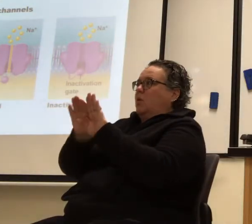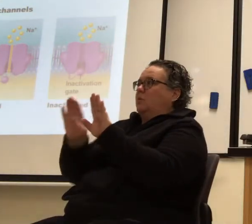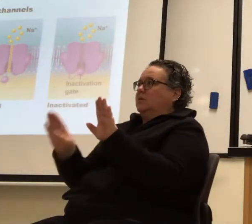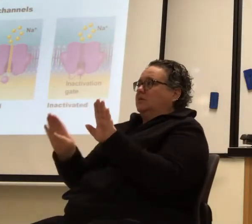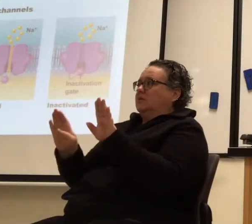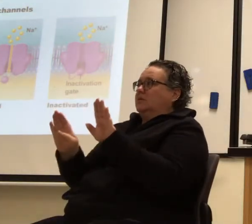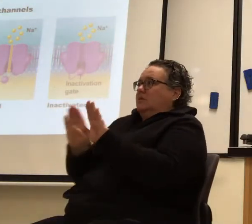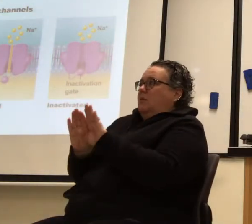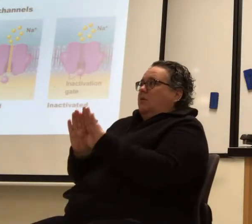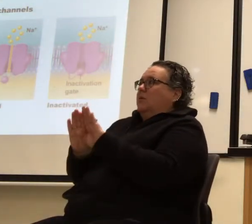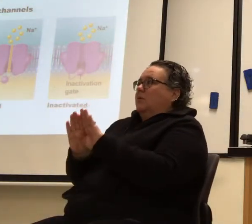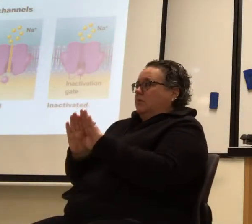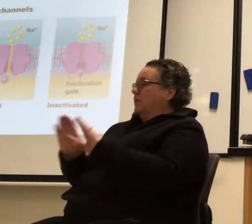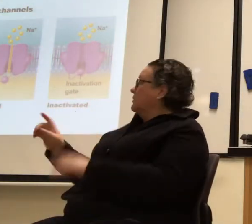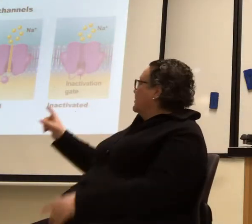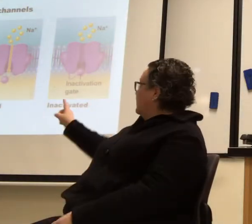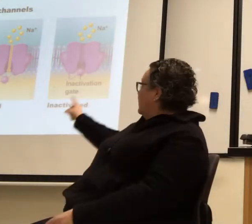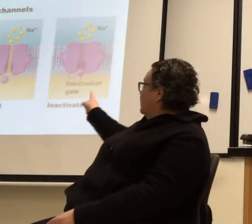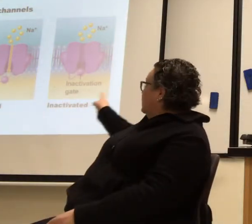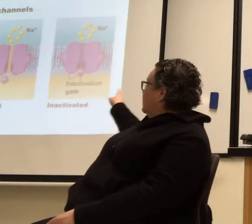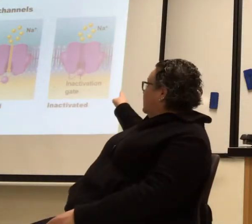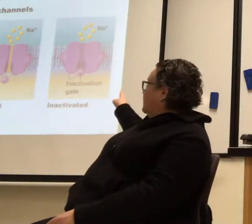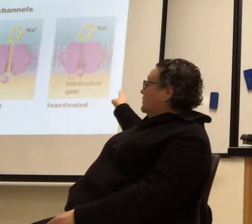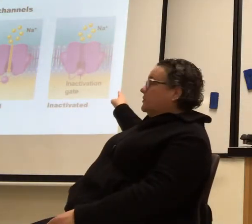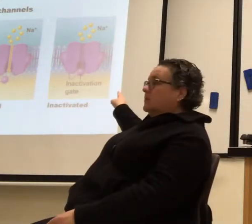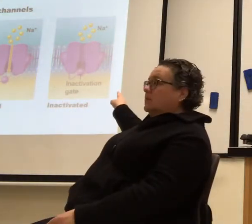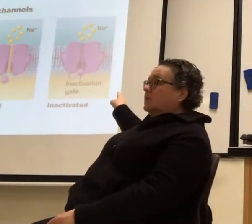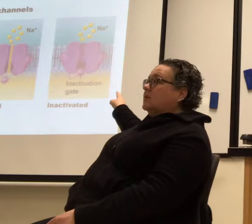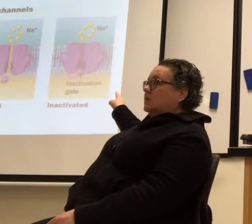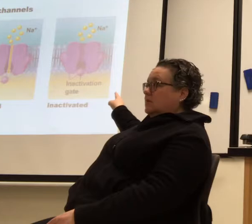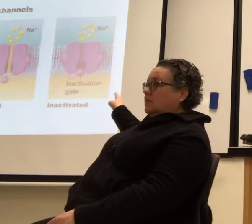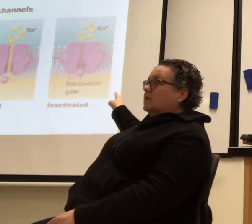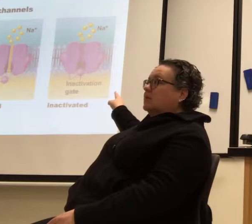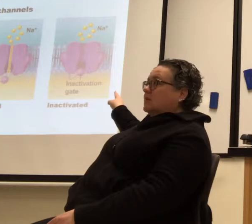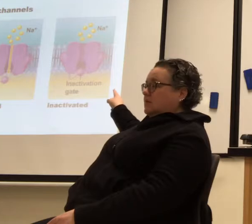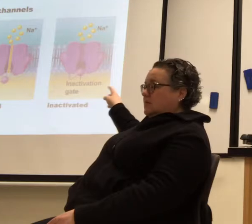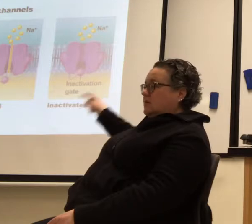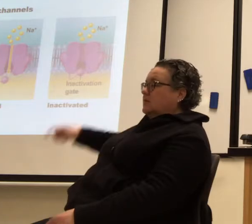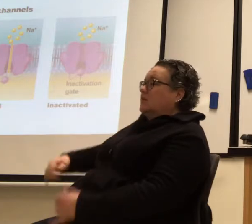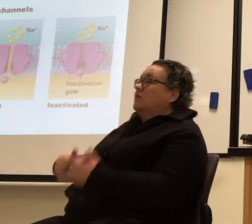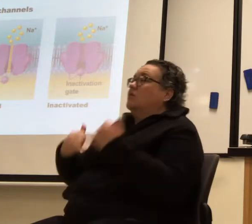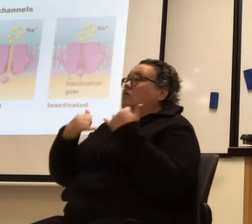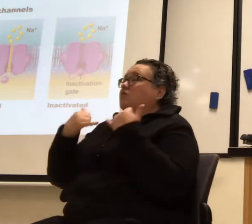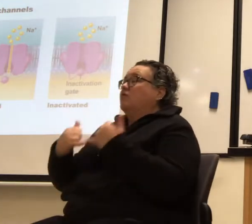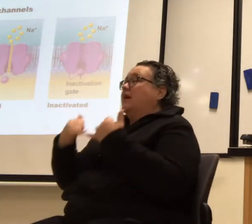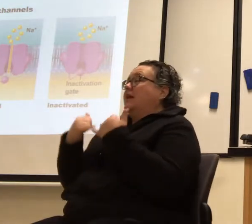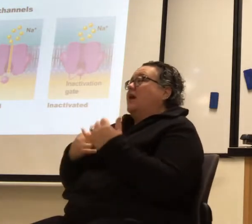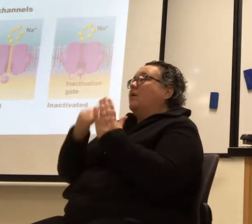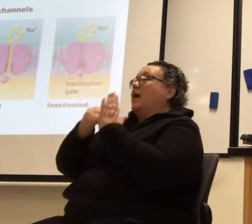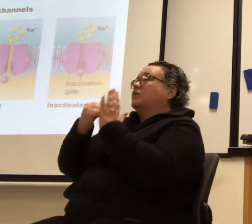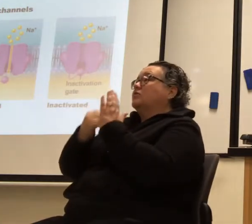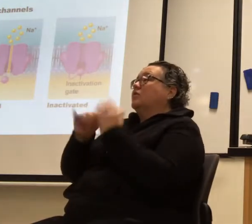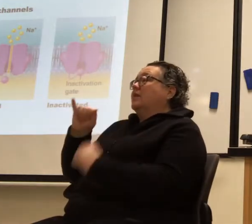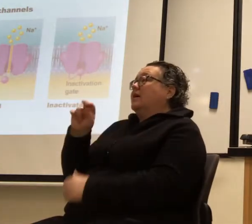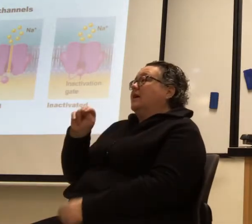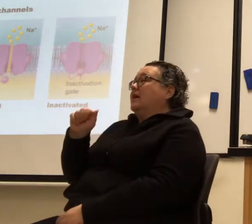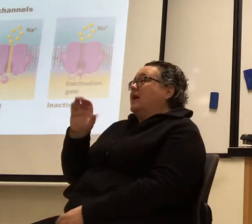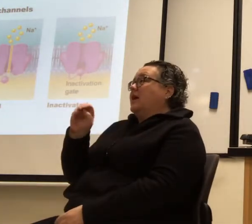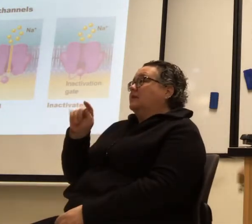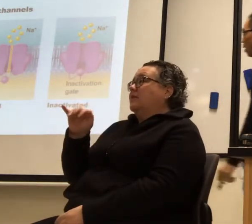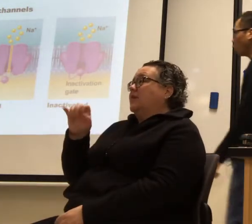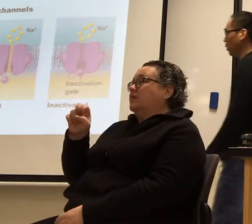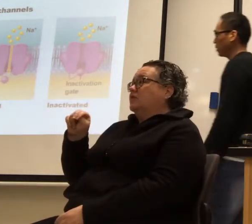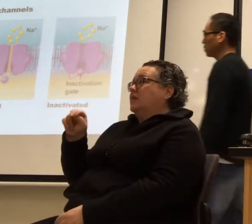inactivate channel, closing it. Right now, I drew the inactivation gate, that little ball and